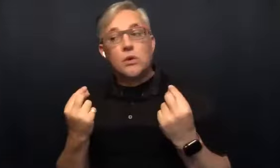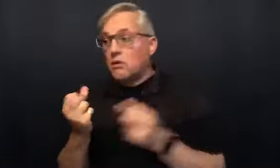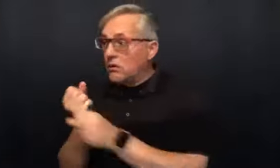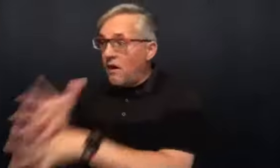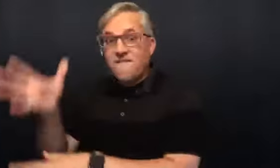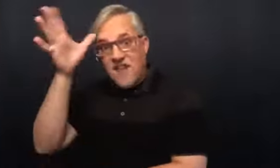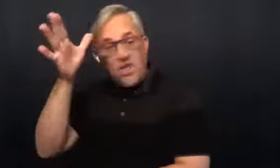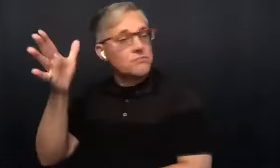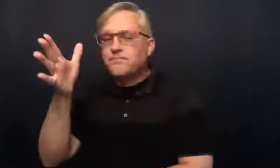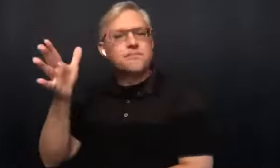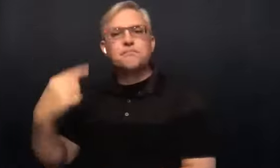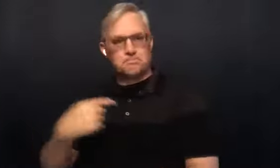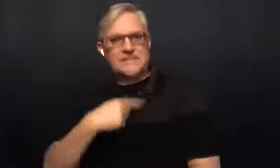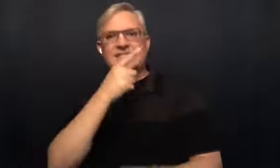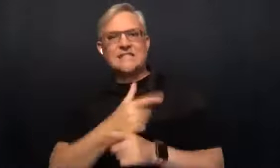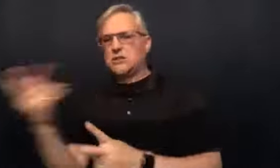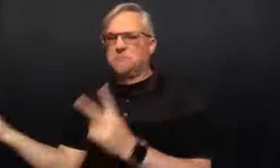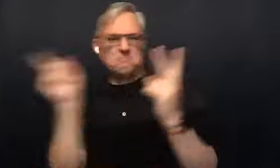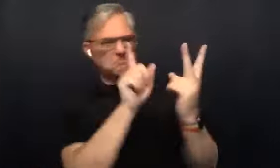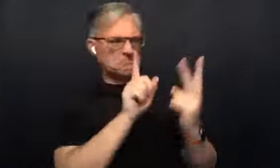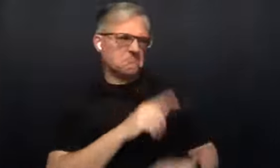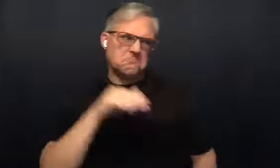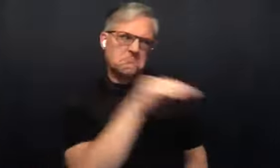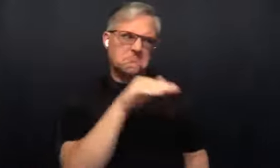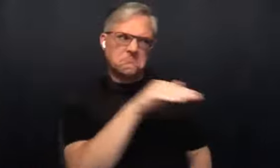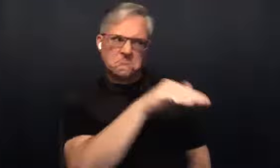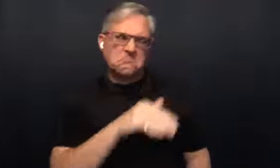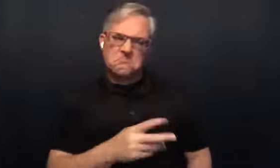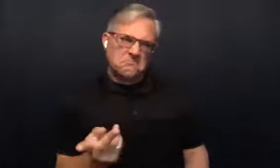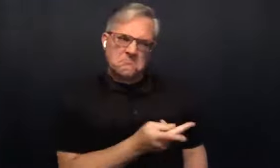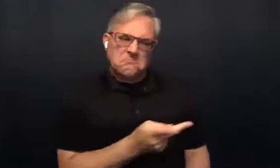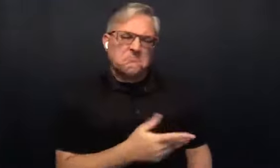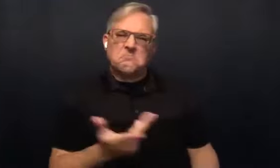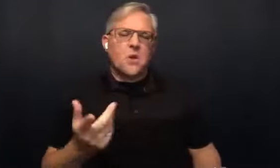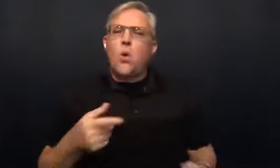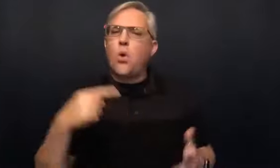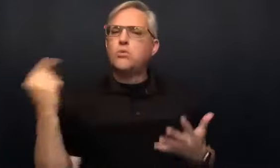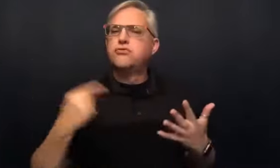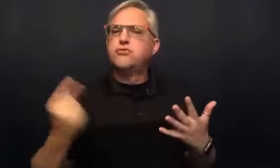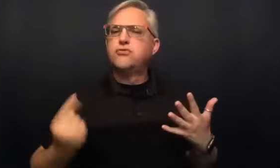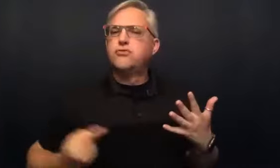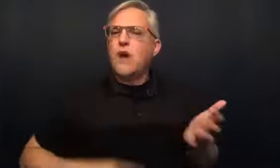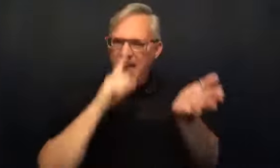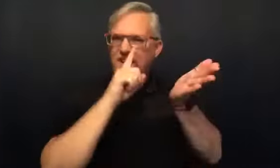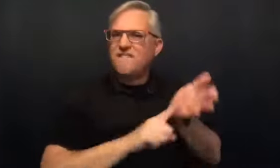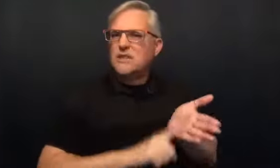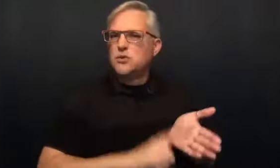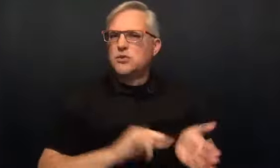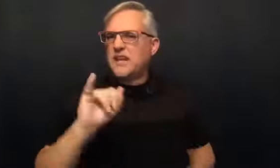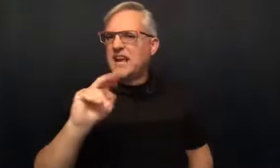us all up on the couch or stand us straight up against the wall, and she would take our inventory, and she would just read us the riot act. I don't know what